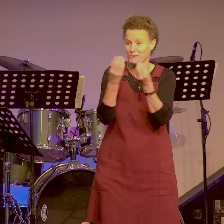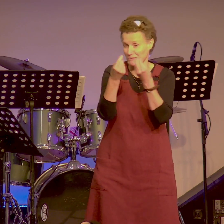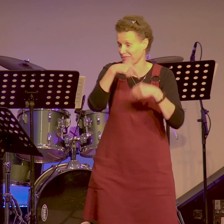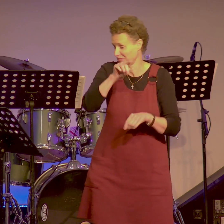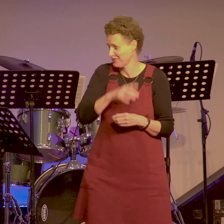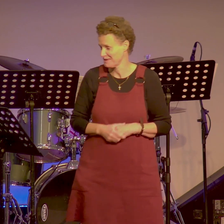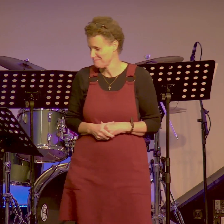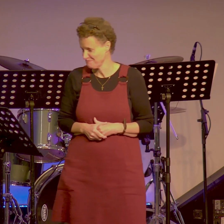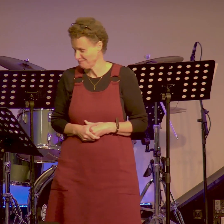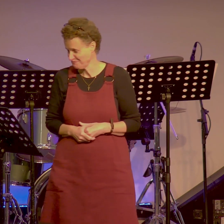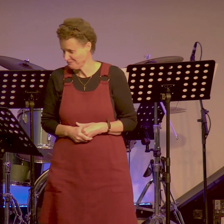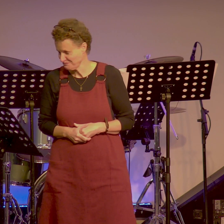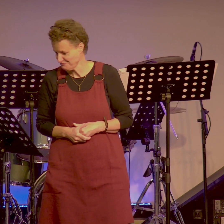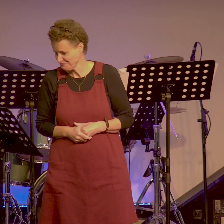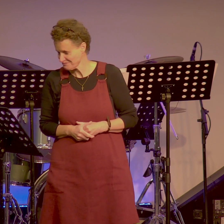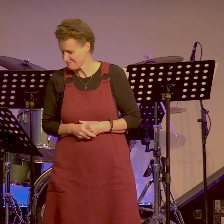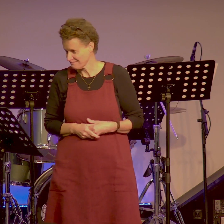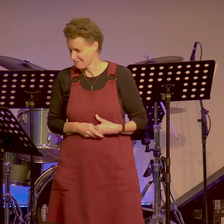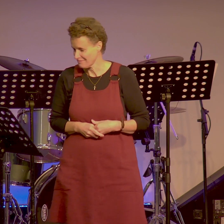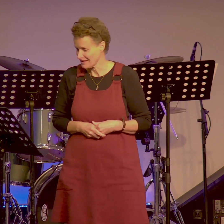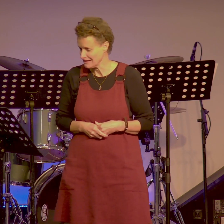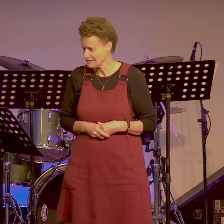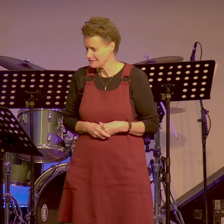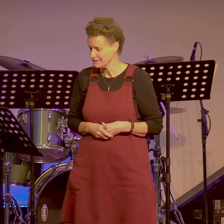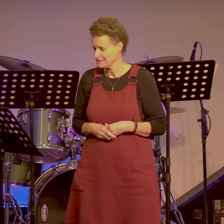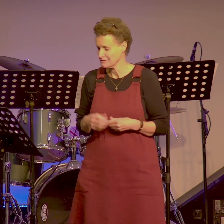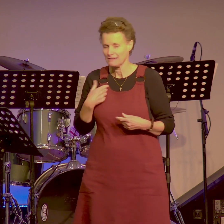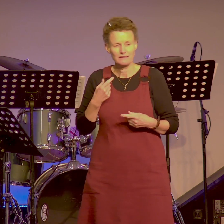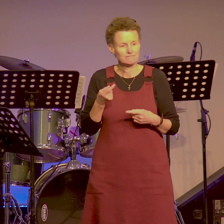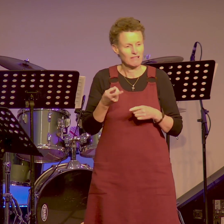here and to see all of you.